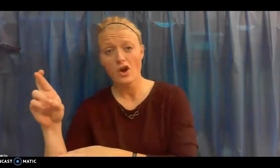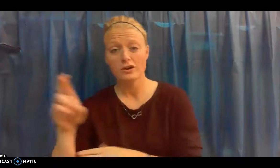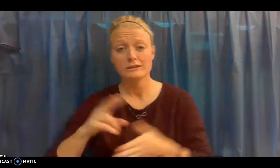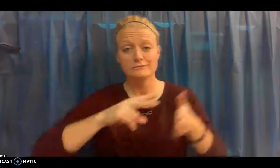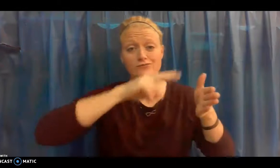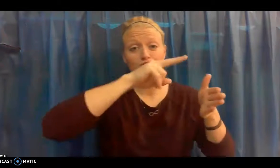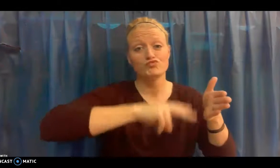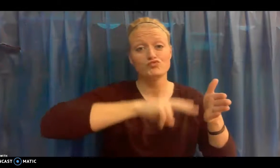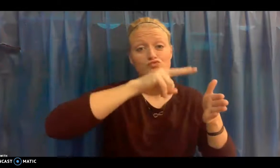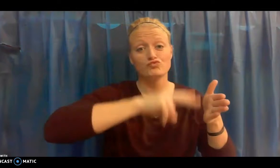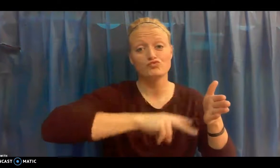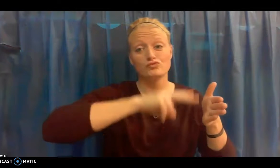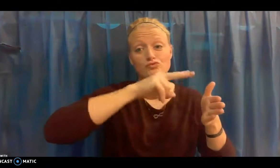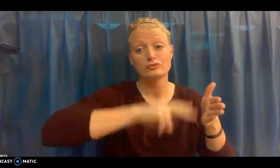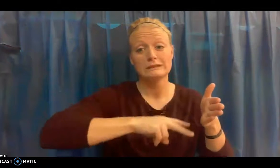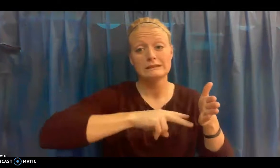R is for read.